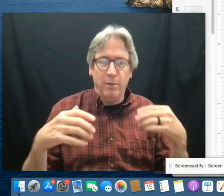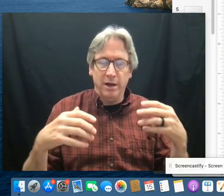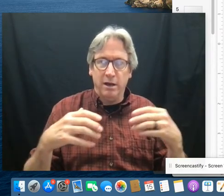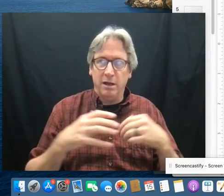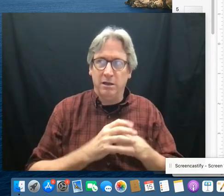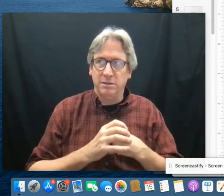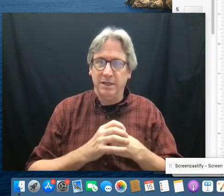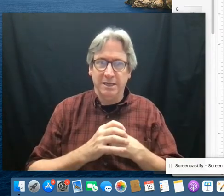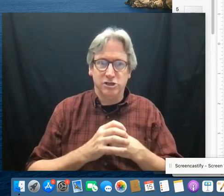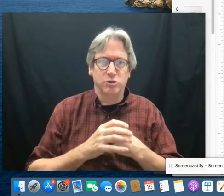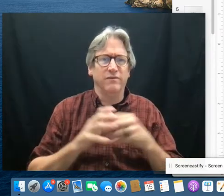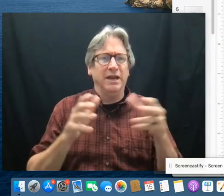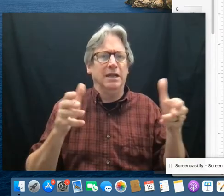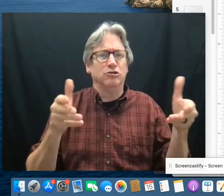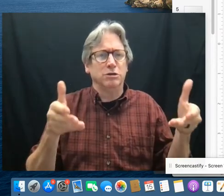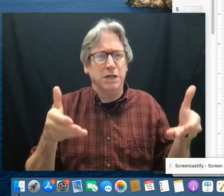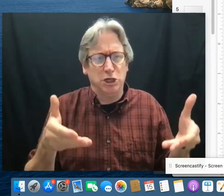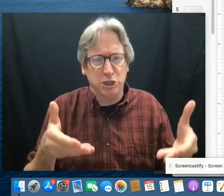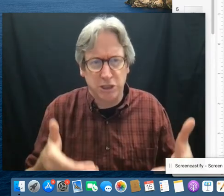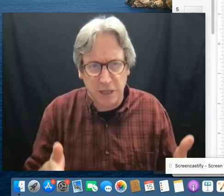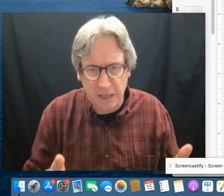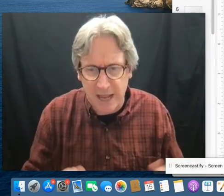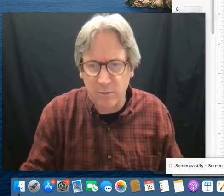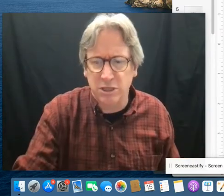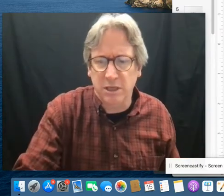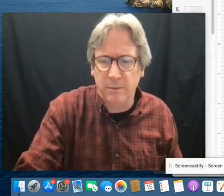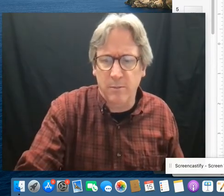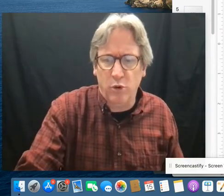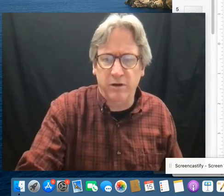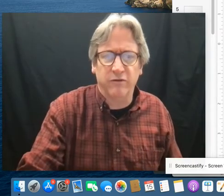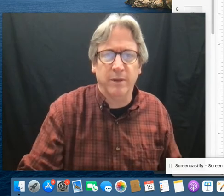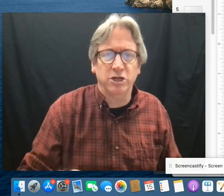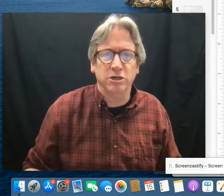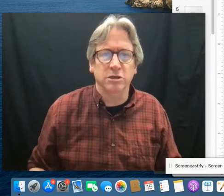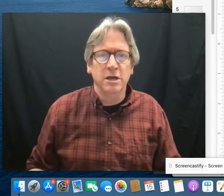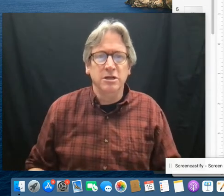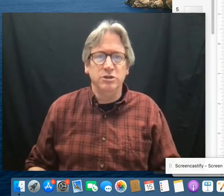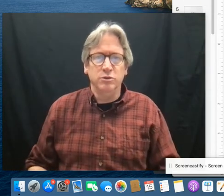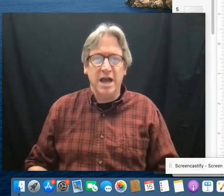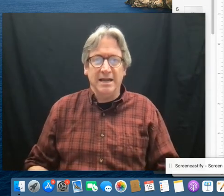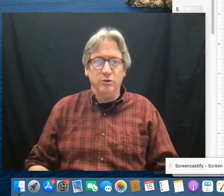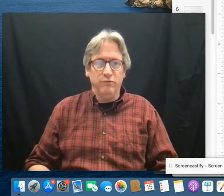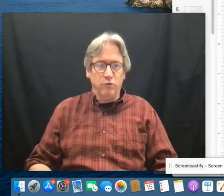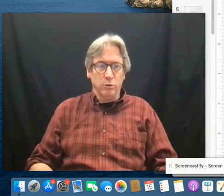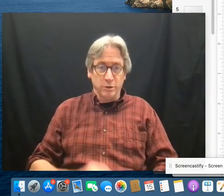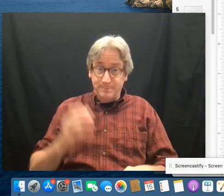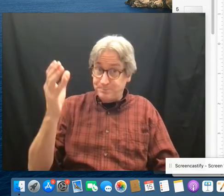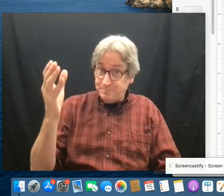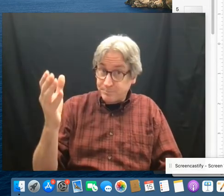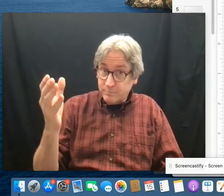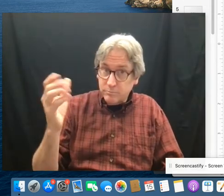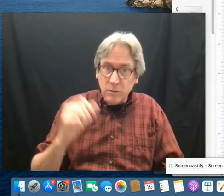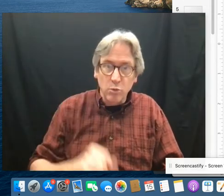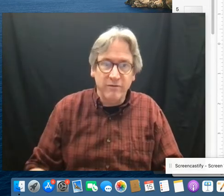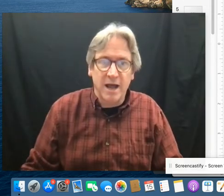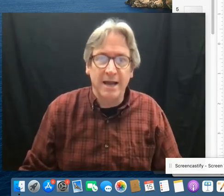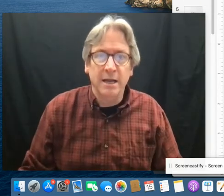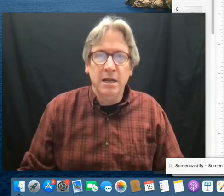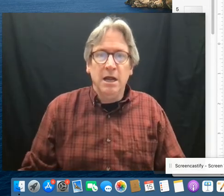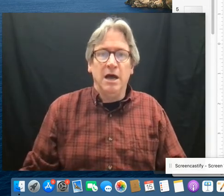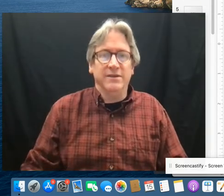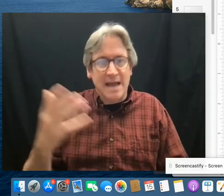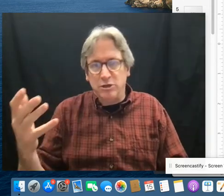101, but ultimately it's just sort of an introduction to the language, a little bit more information to guide you forward. We've